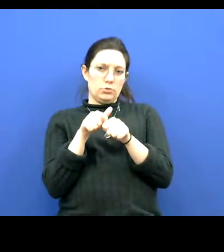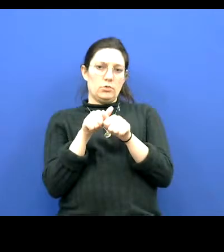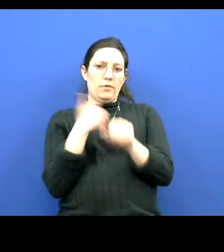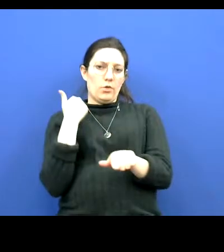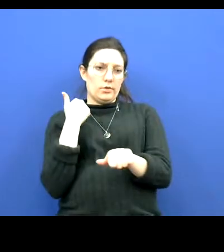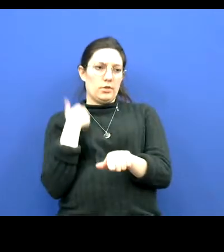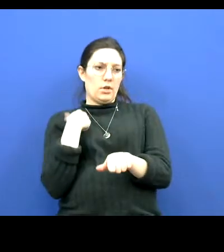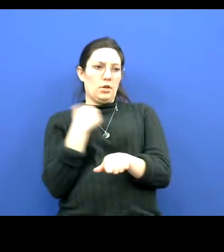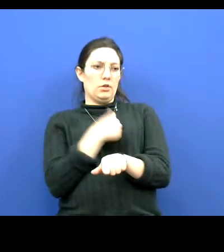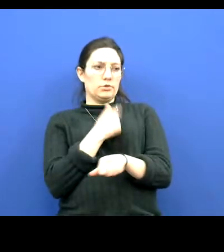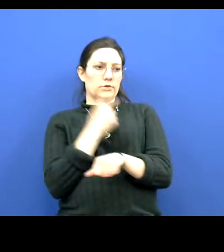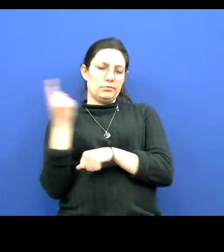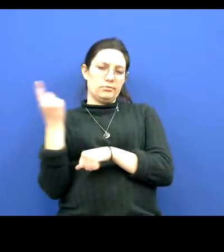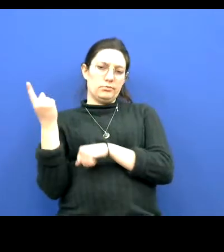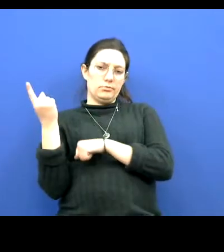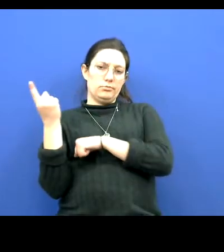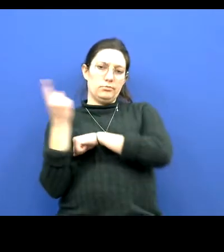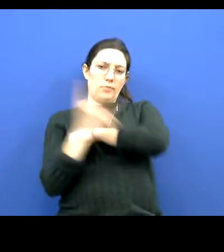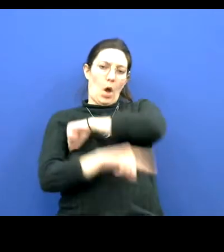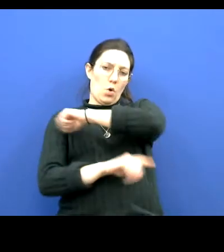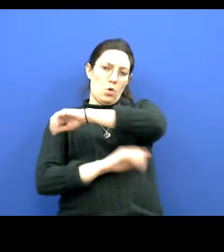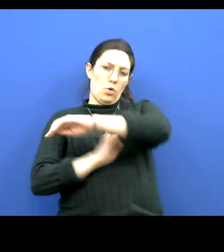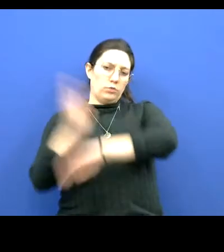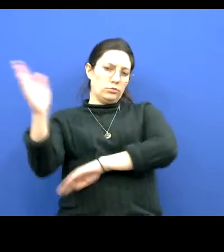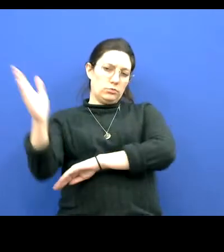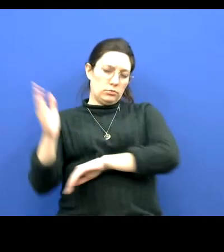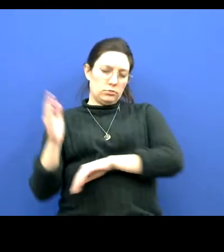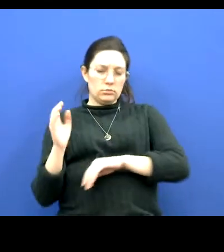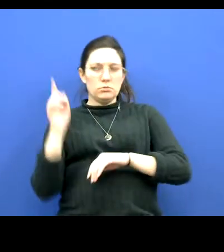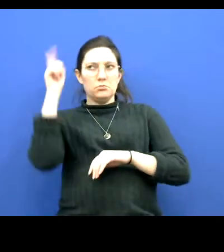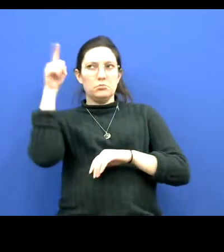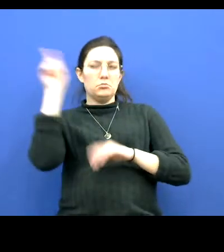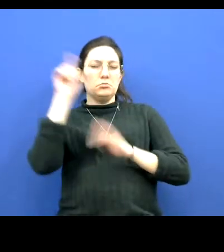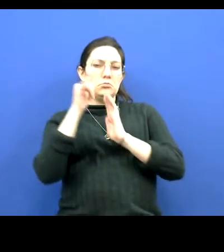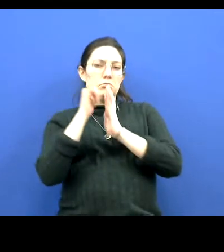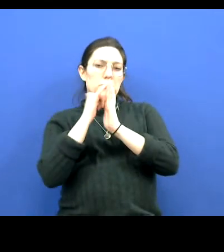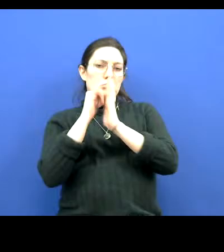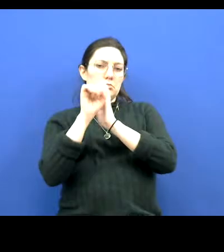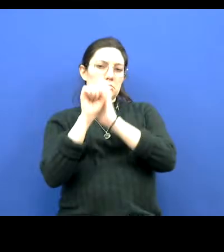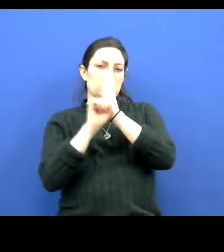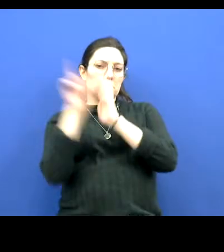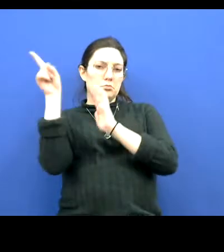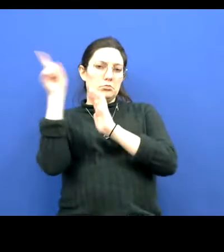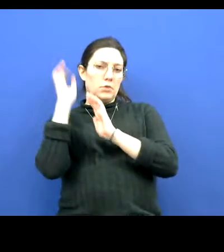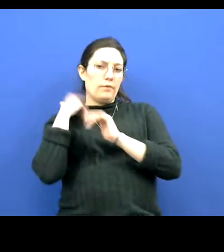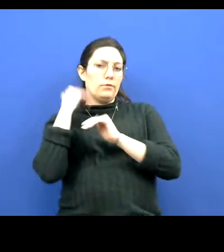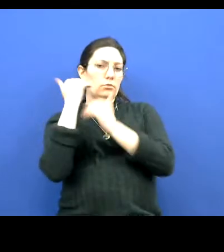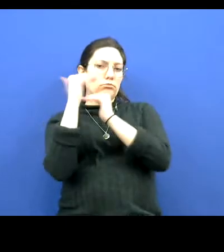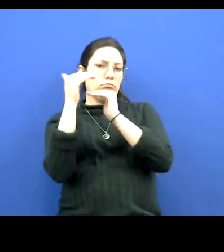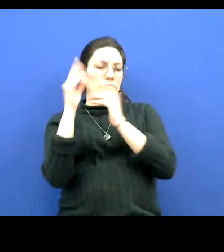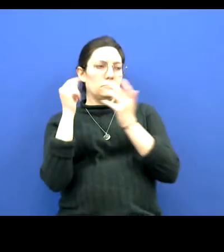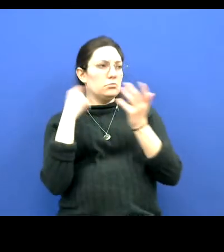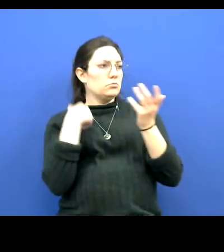unjust or excessive penalties. But like I said,